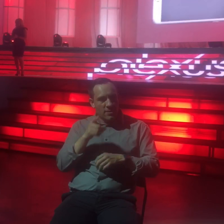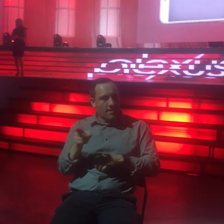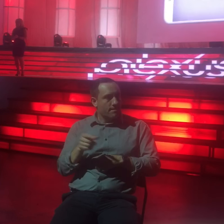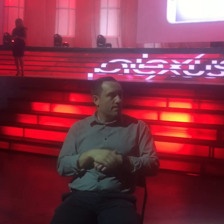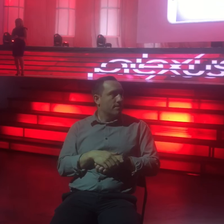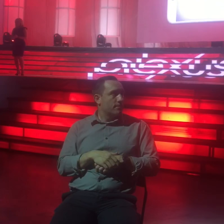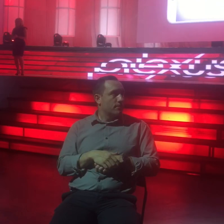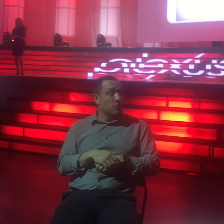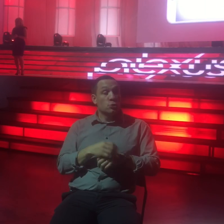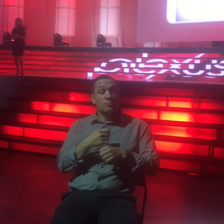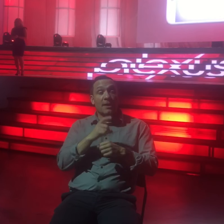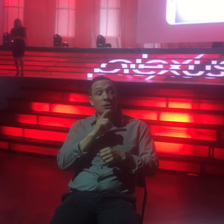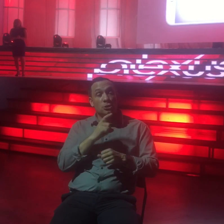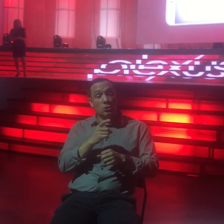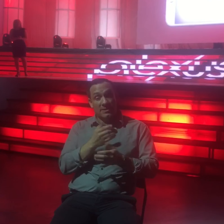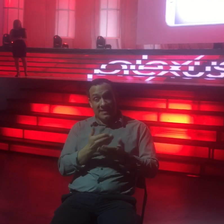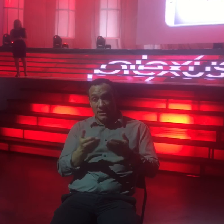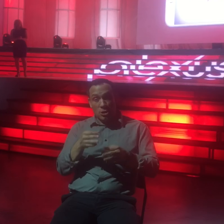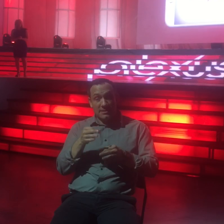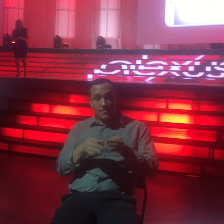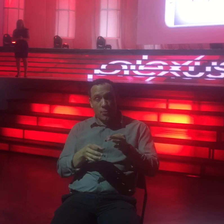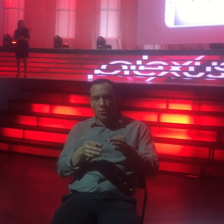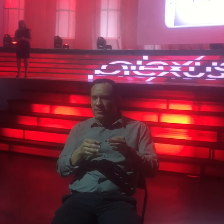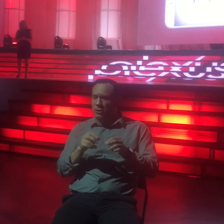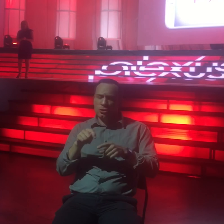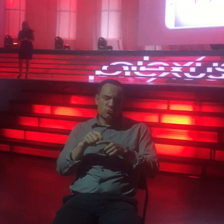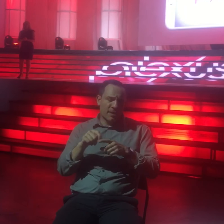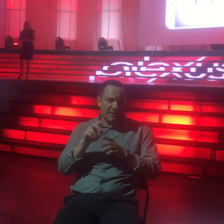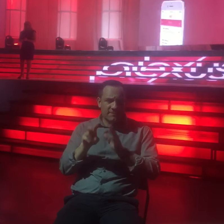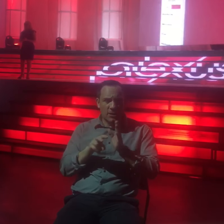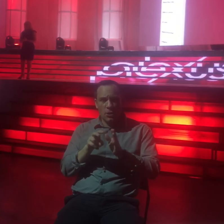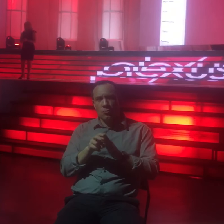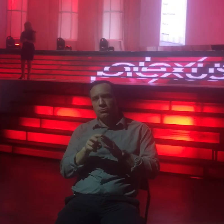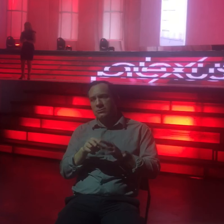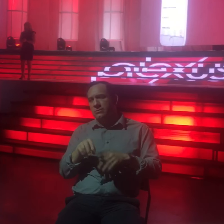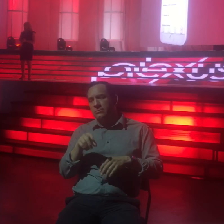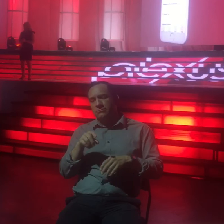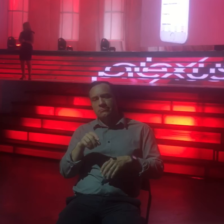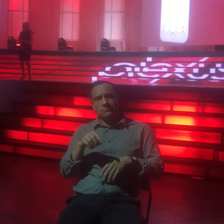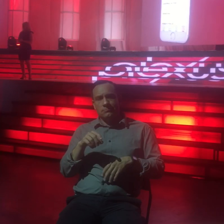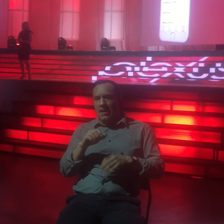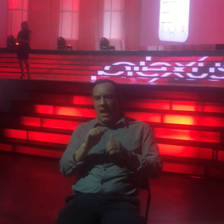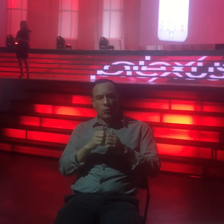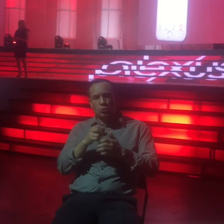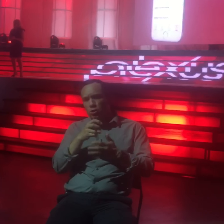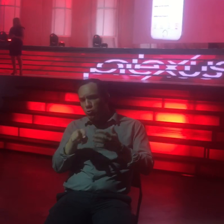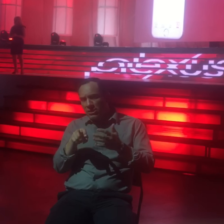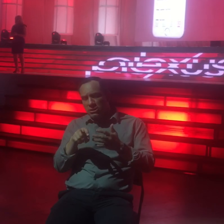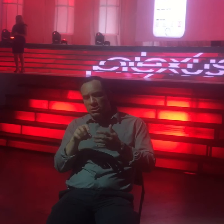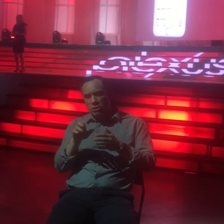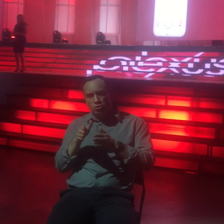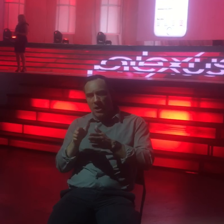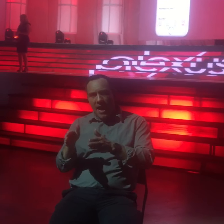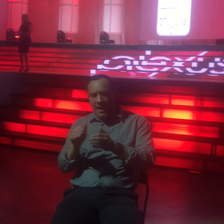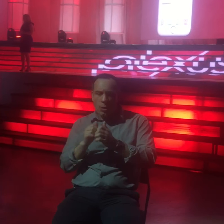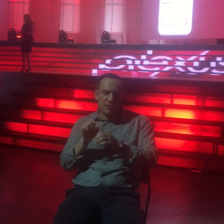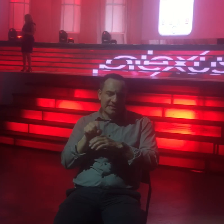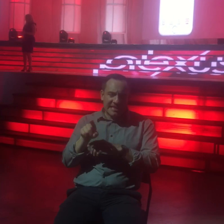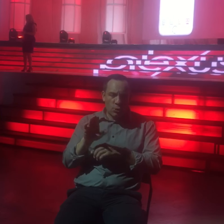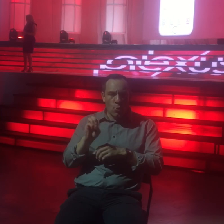stay simple, LEXI has training videos answering questions like how to switch tracks or send your own messages. And